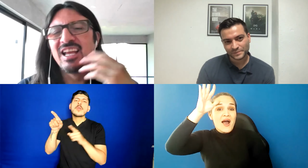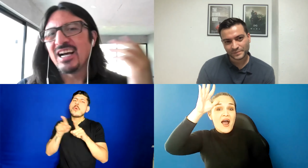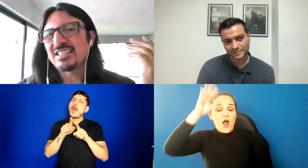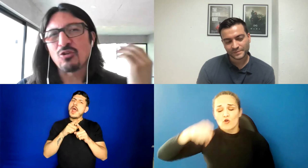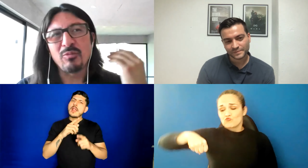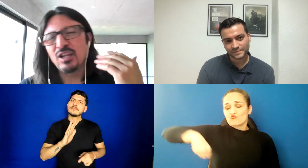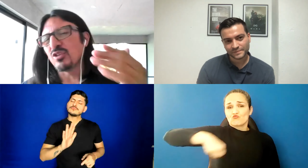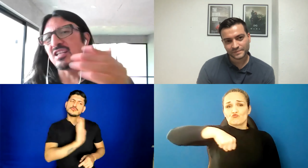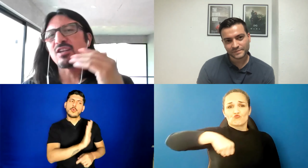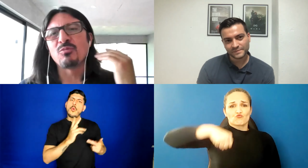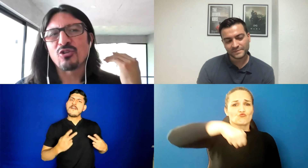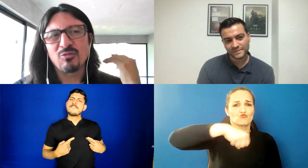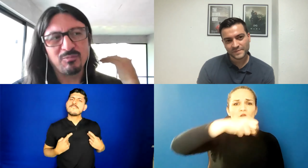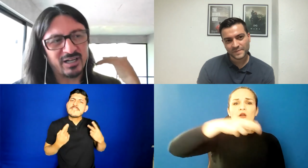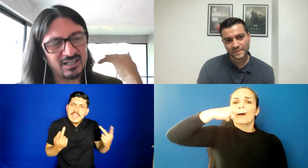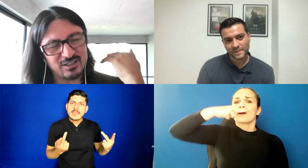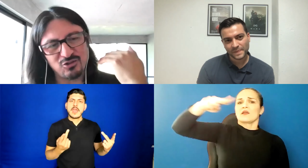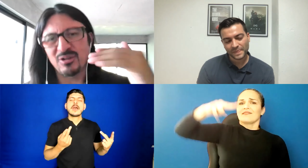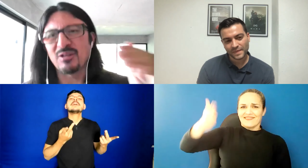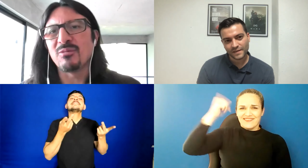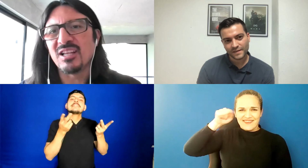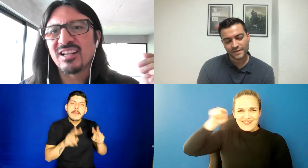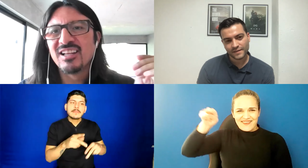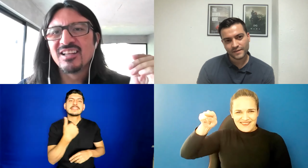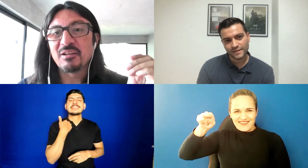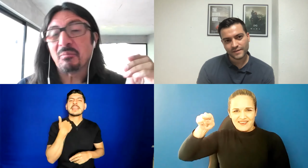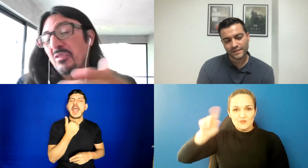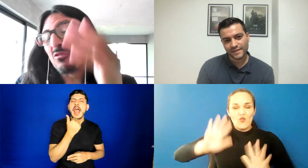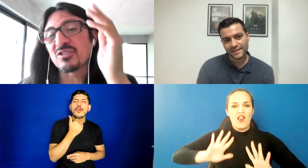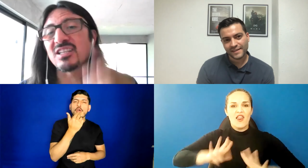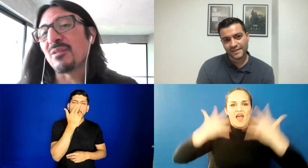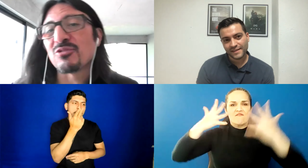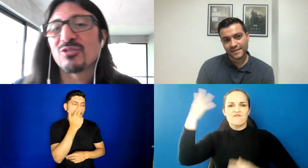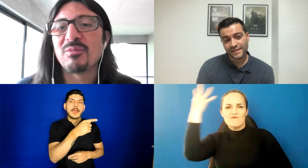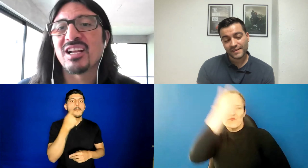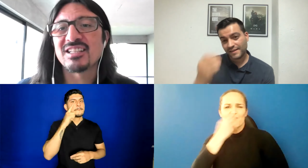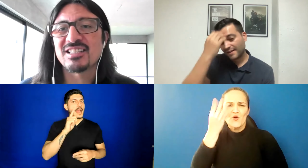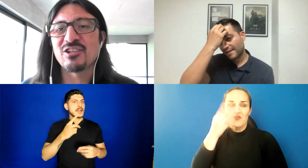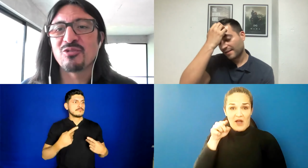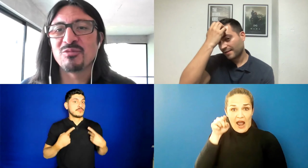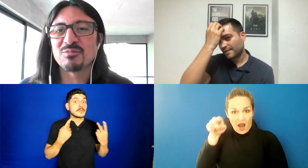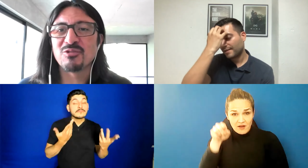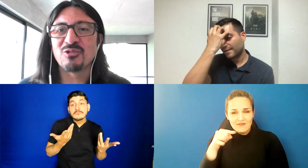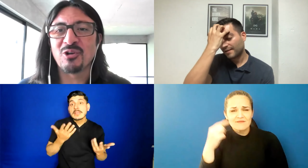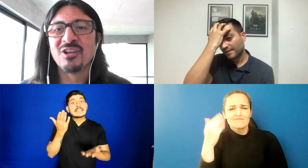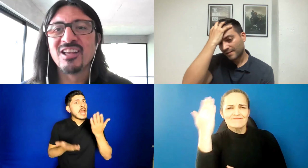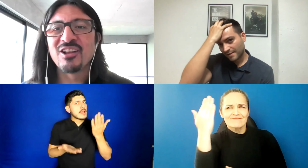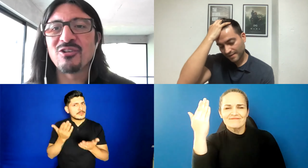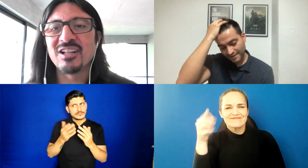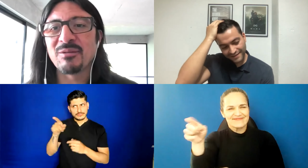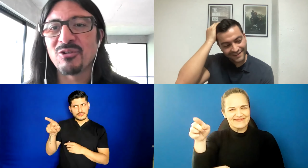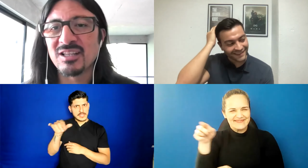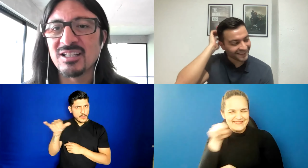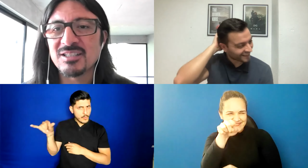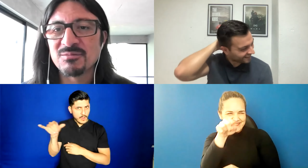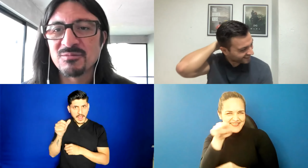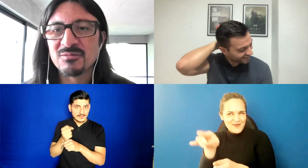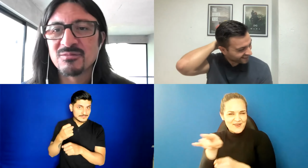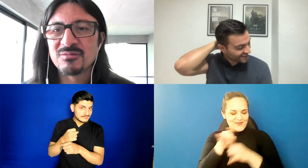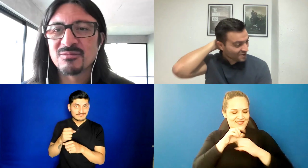that transcends the actual situation, and it was about survival. And I don't know